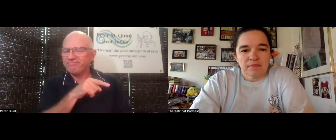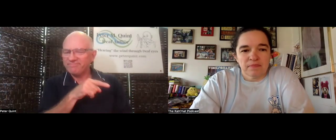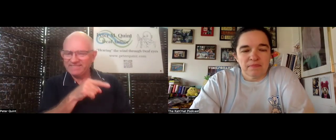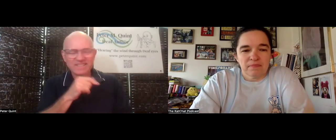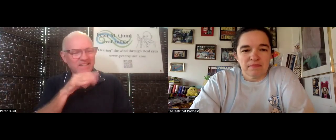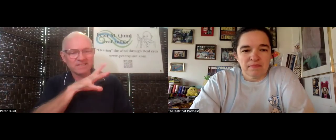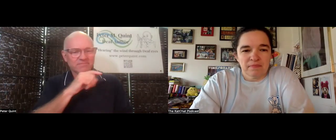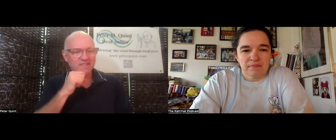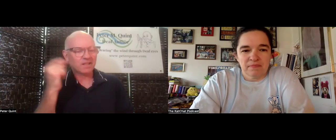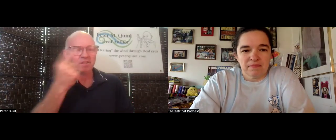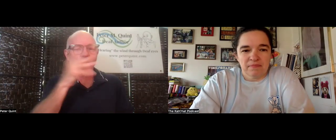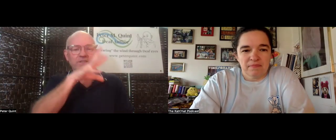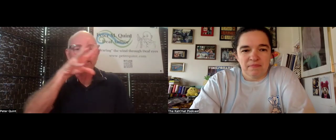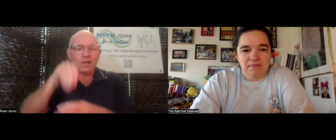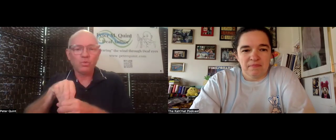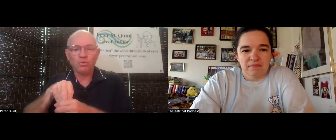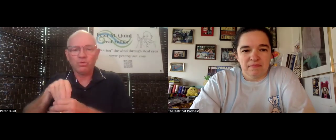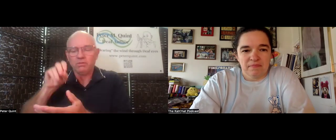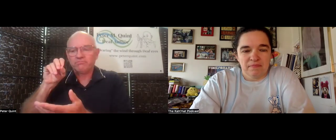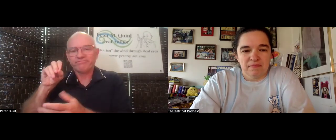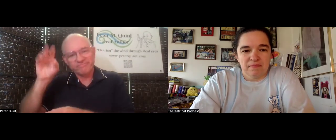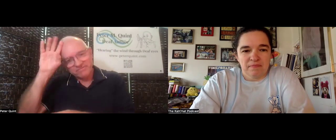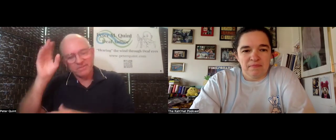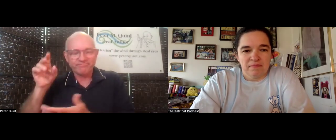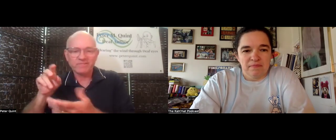also it doesn't always include